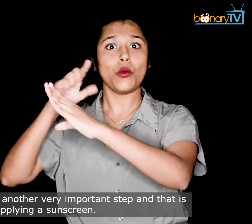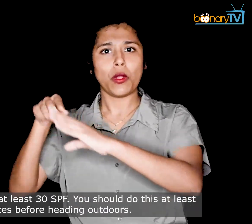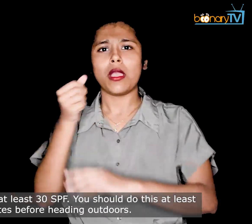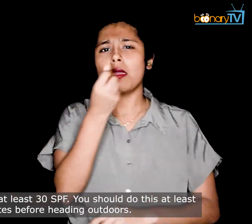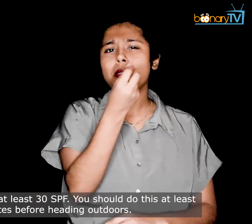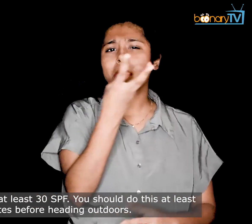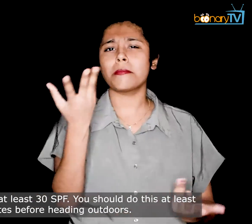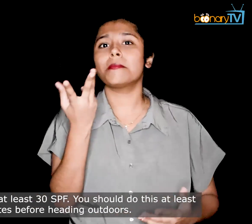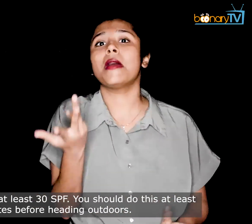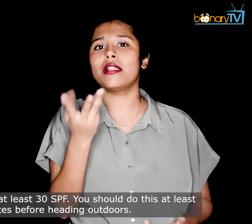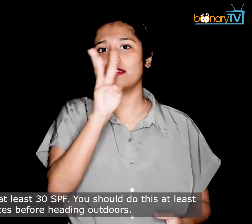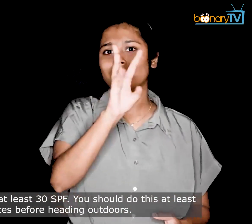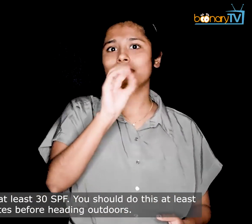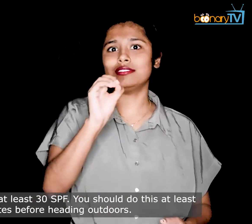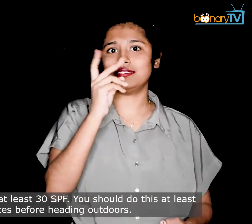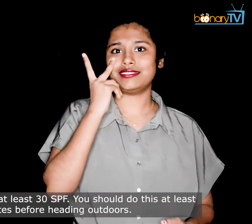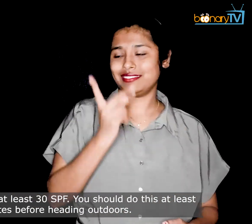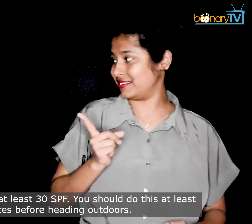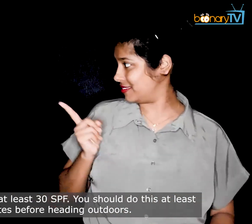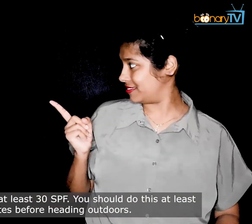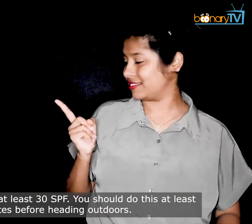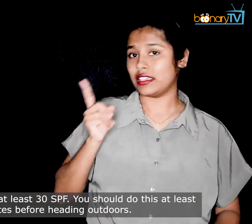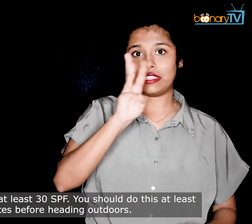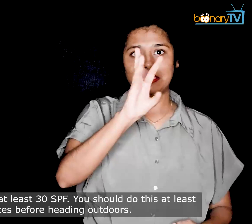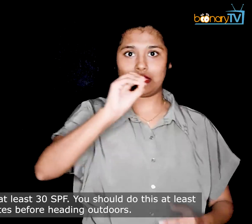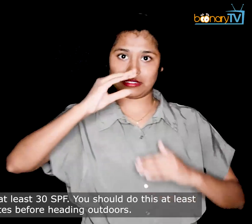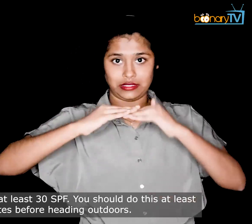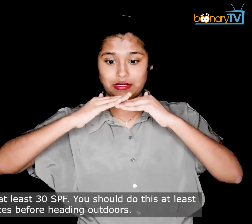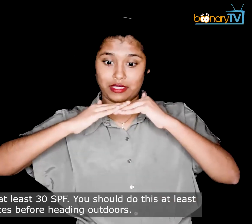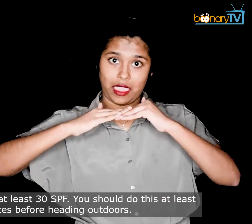Apply sunscreen with at least 30 SPF.